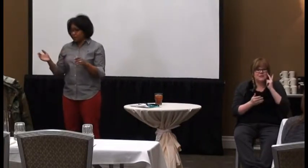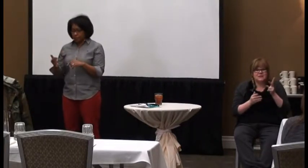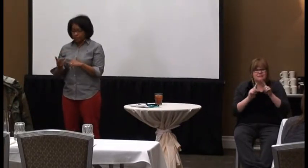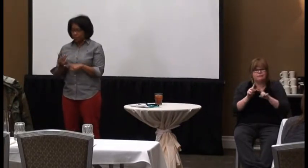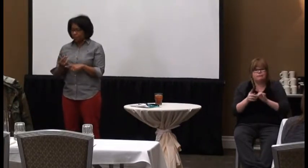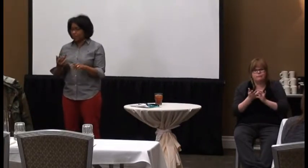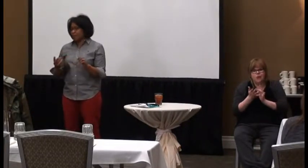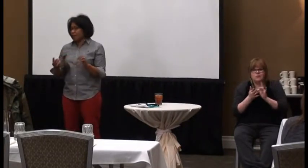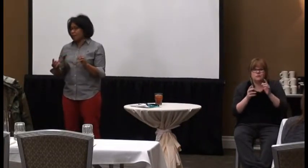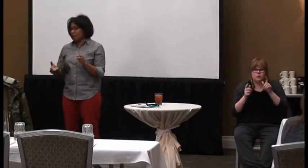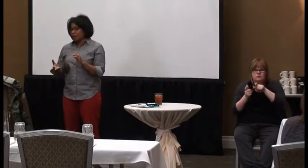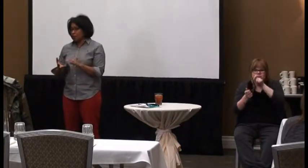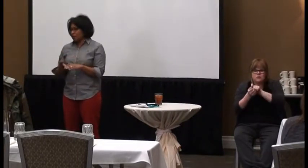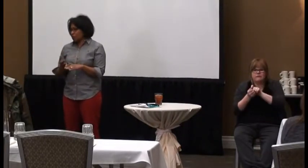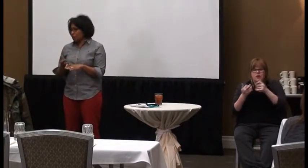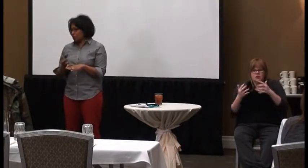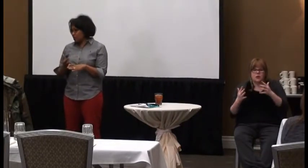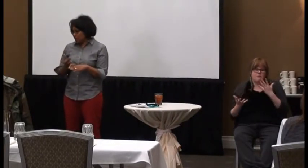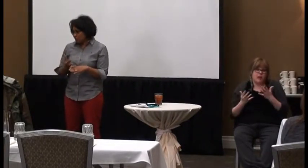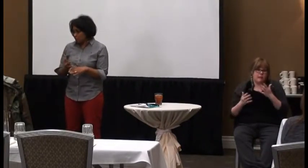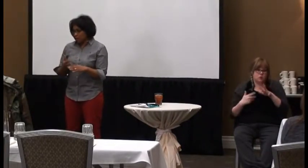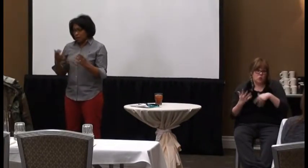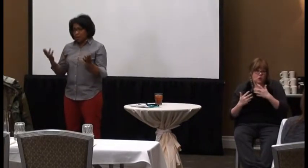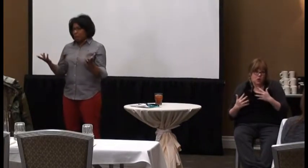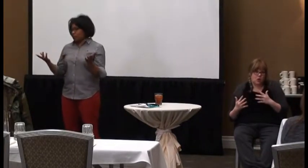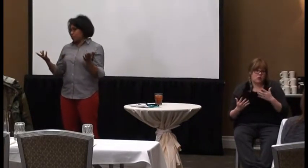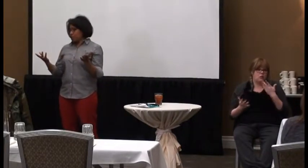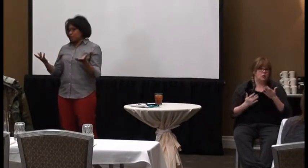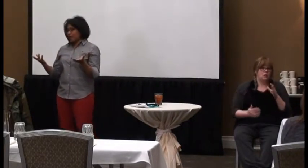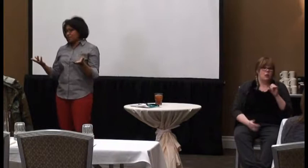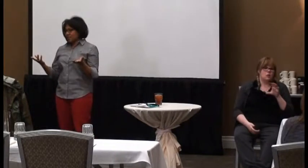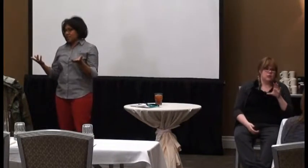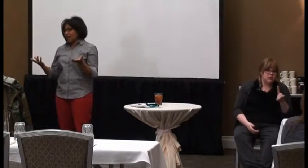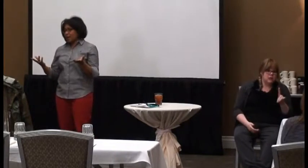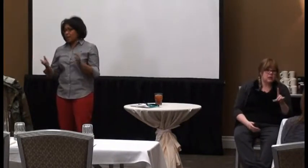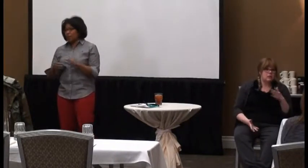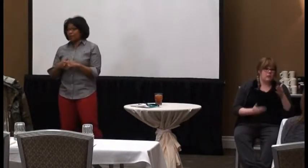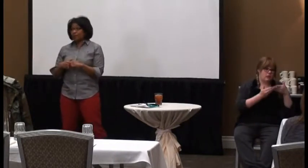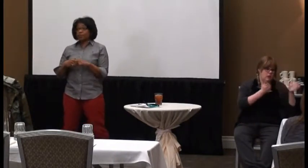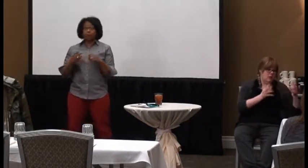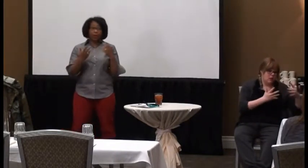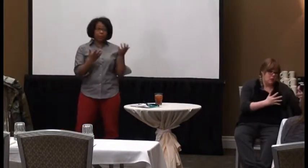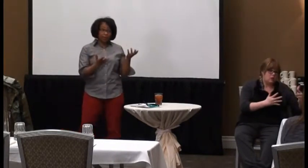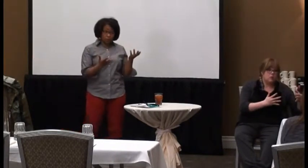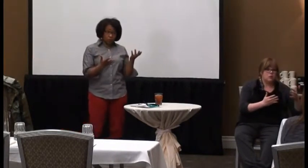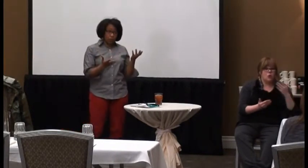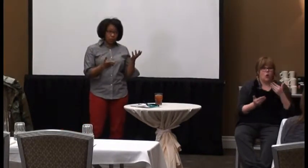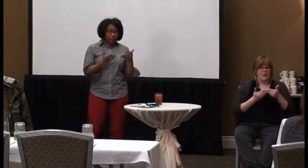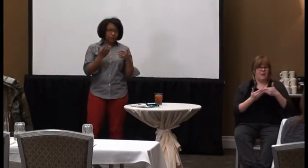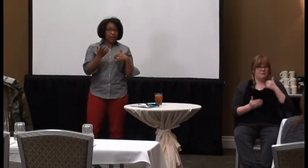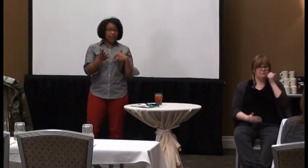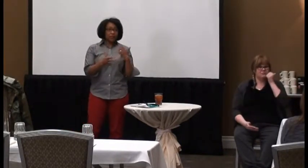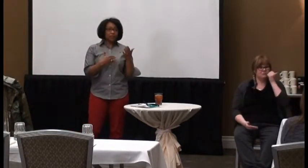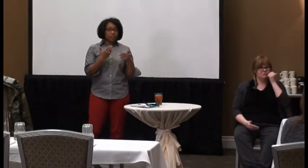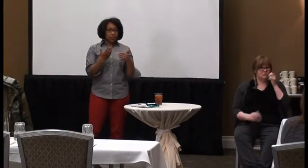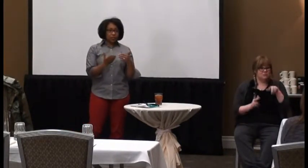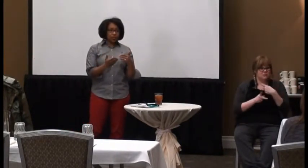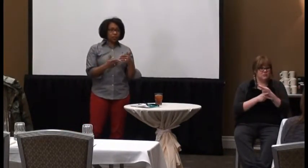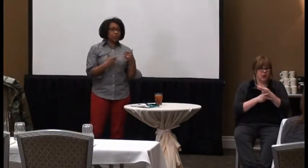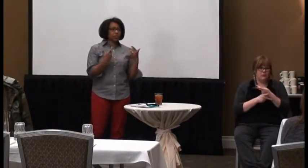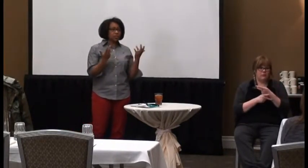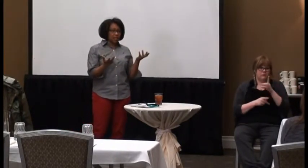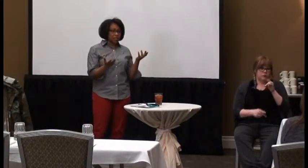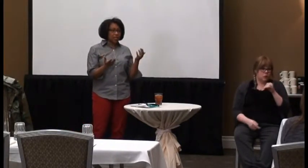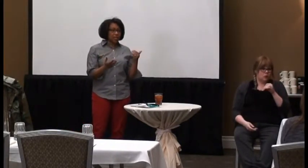anxieties, whether it's social anxiety, whether it's OCD, whether it's generalized anxiety, whether it's the premenstrual kinds of